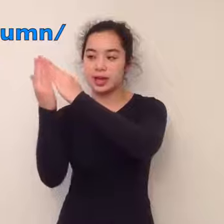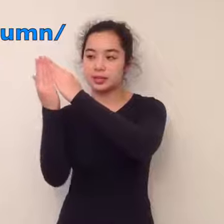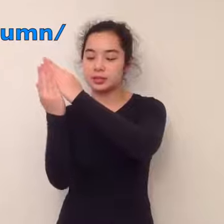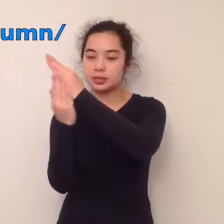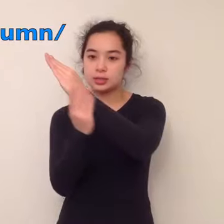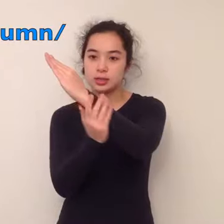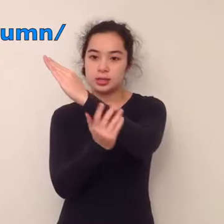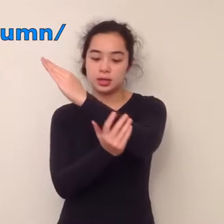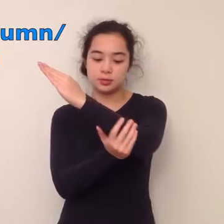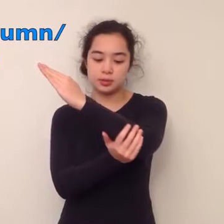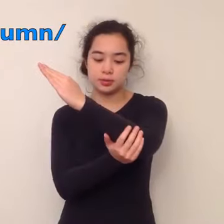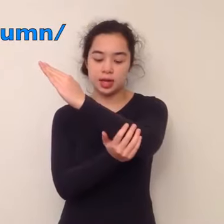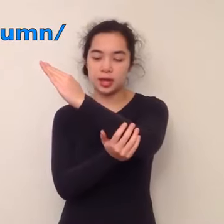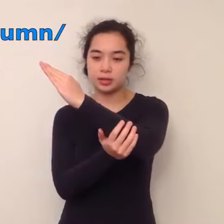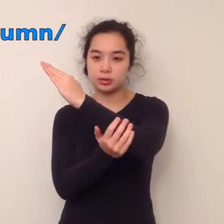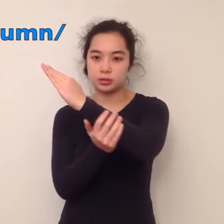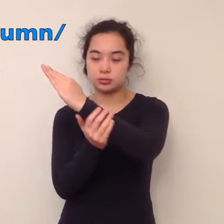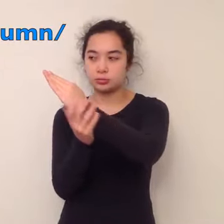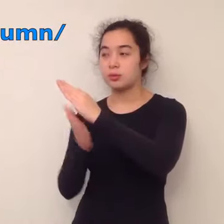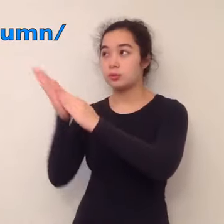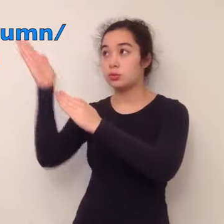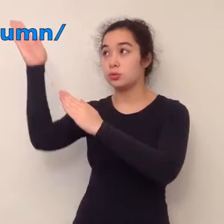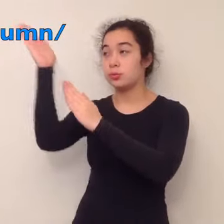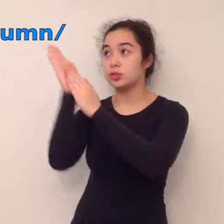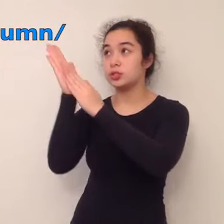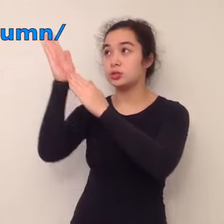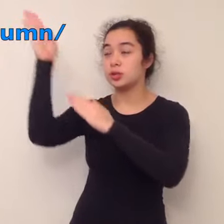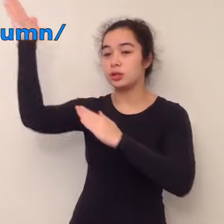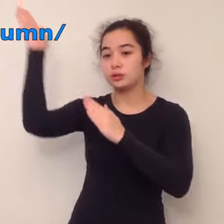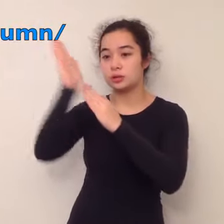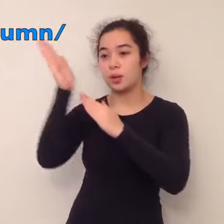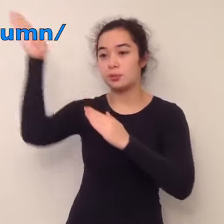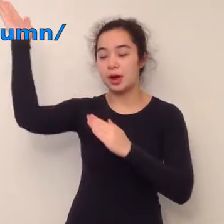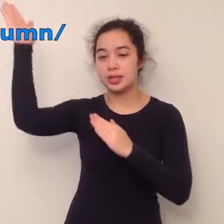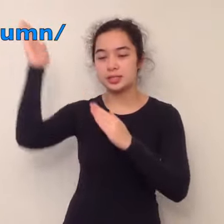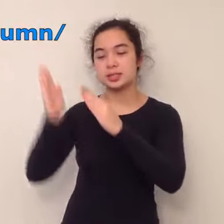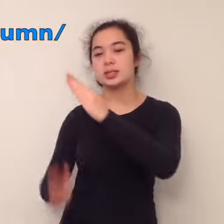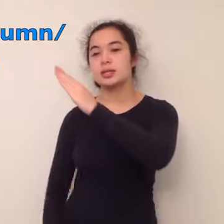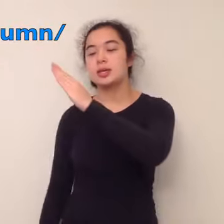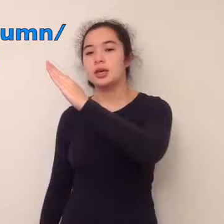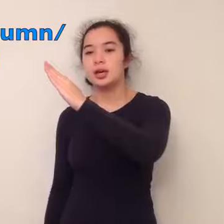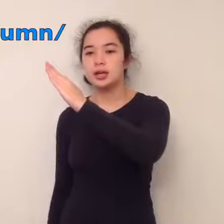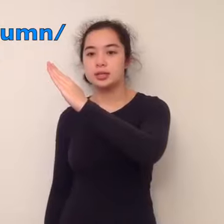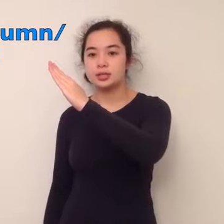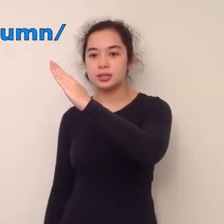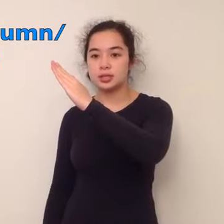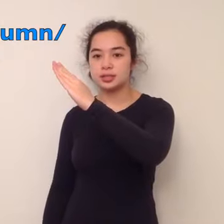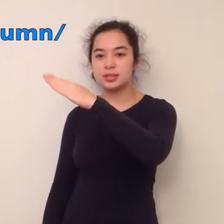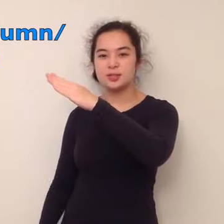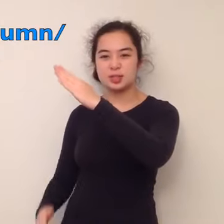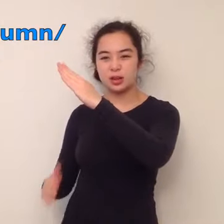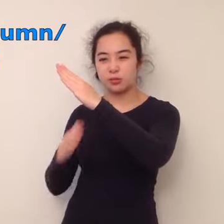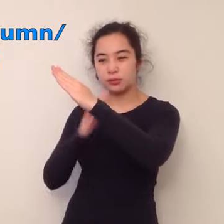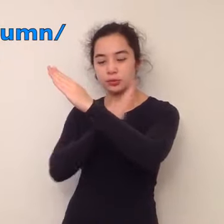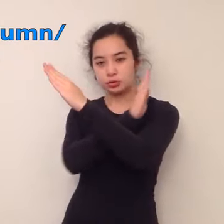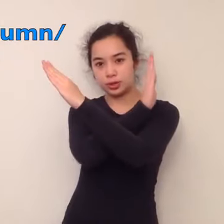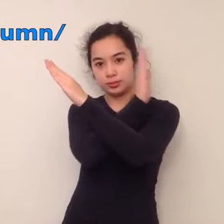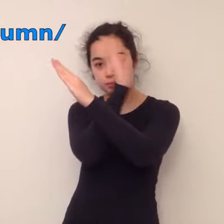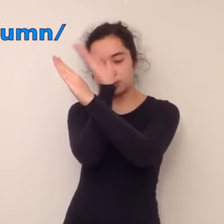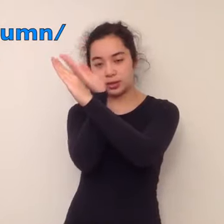hand in a bit of a diagonal, pointing to the upper right, and it's as if it's like a fallen tree, think